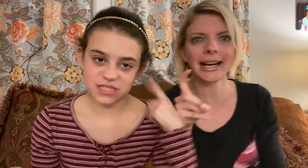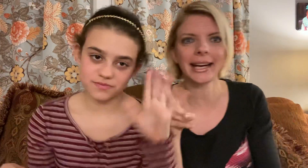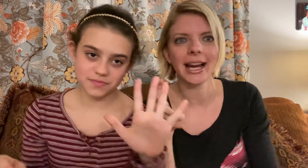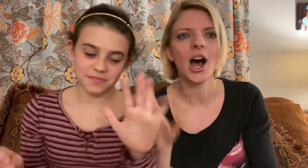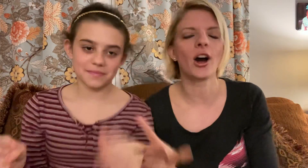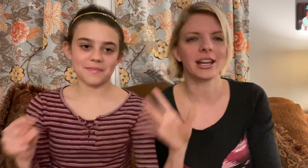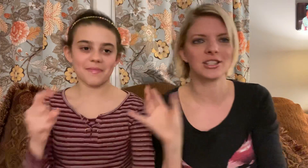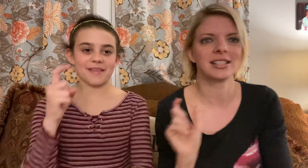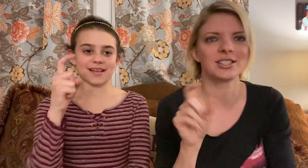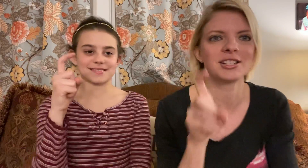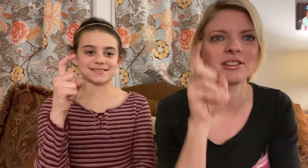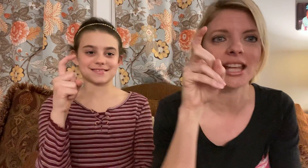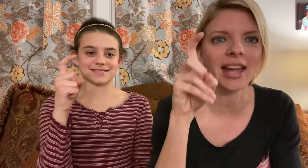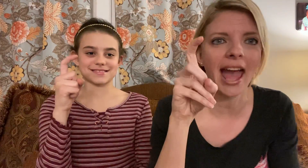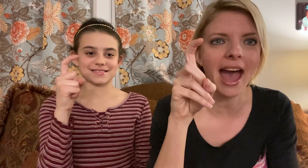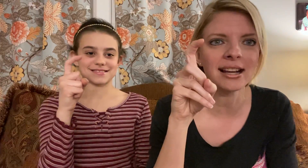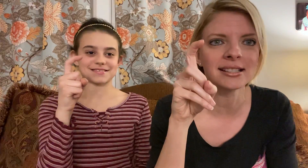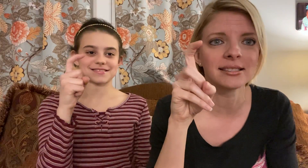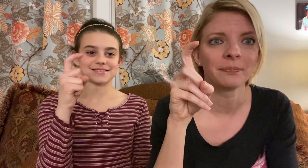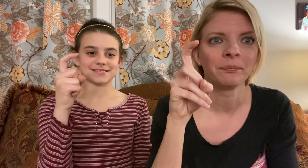Heck. Okay, she says she's crazy. Okay, X.